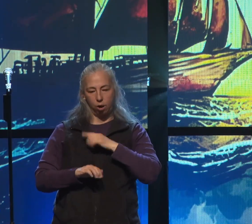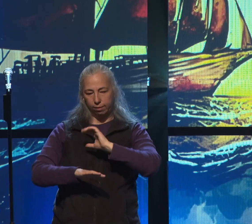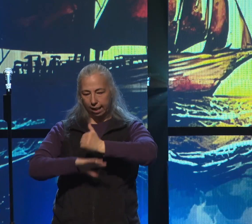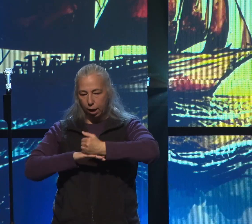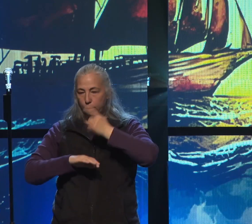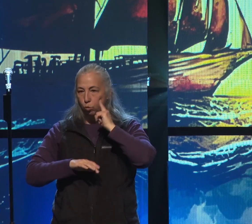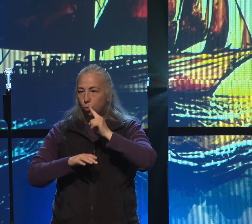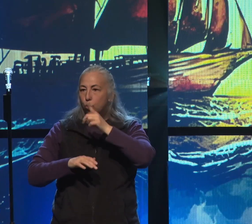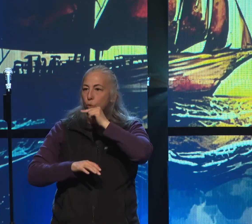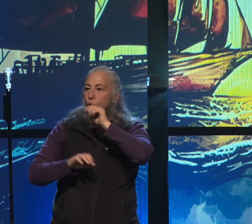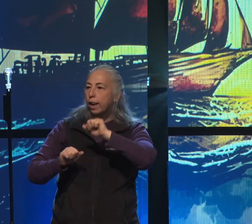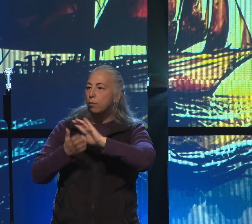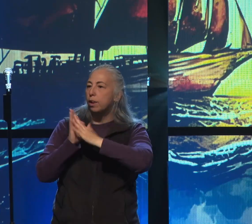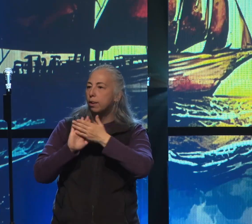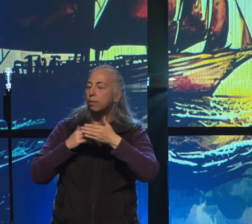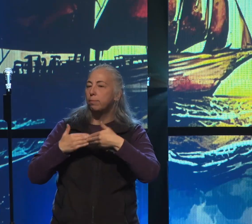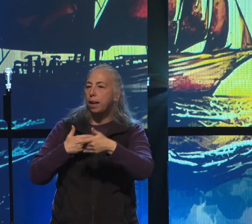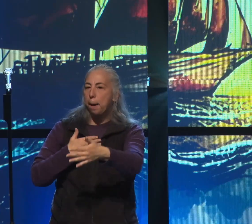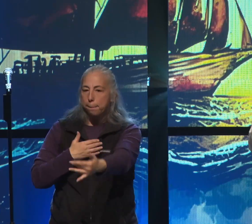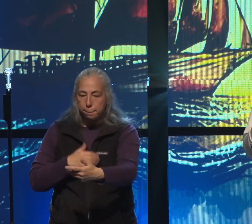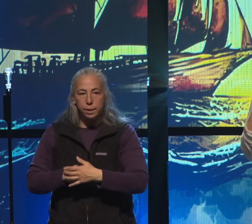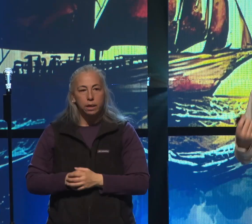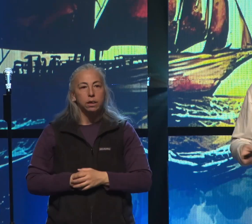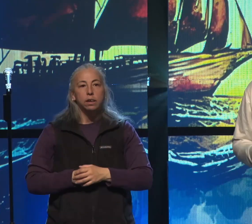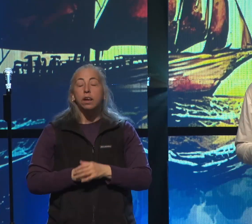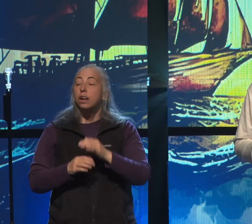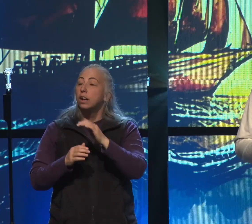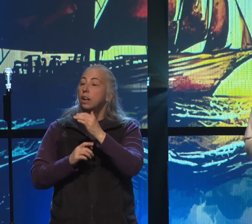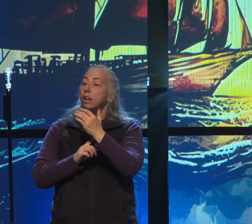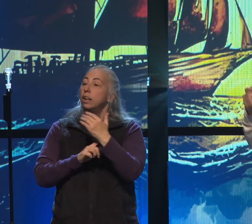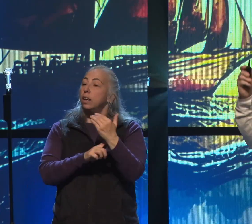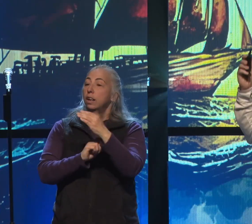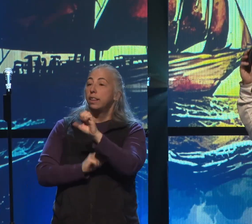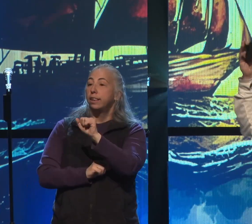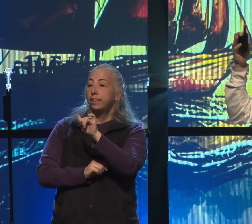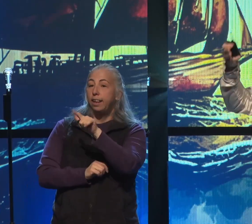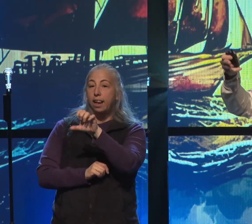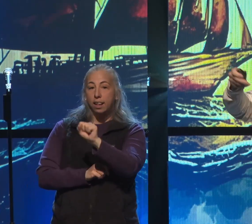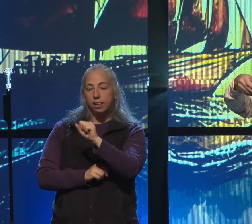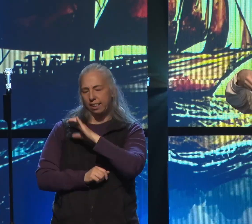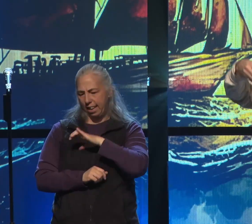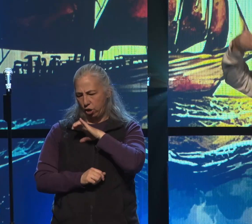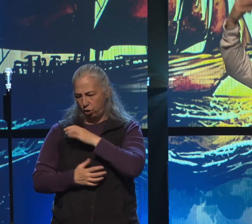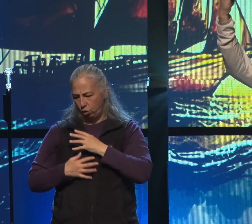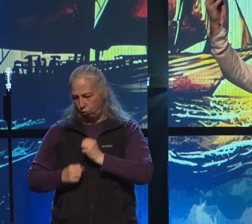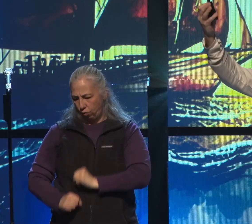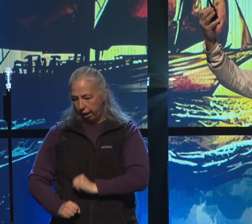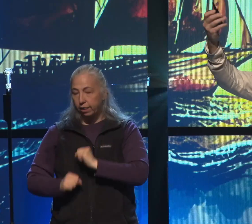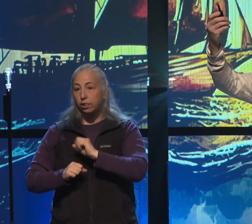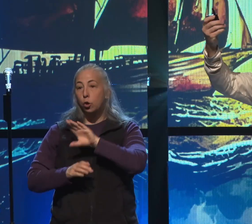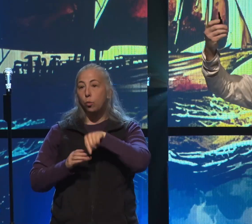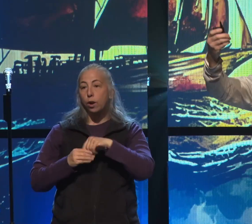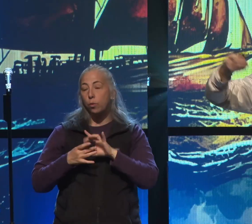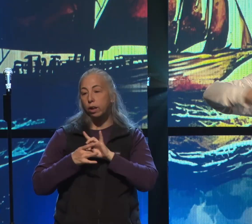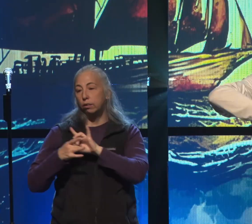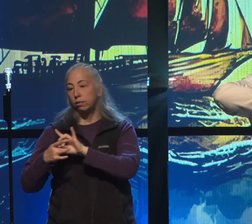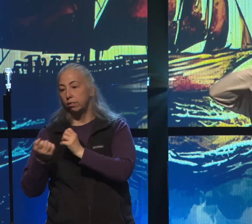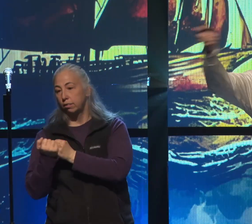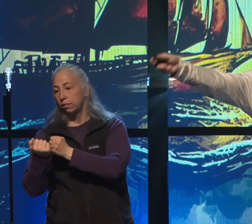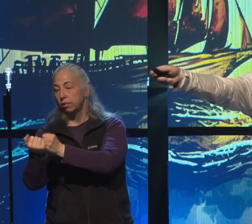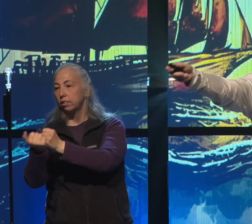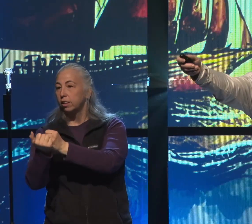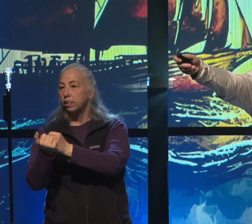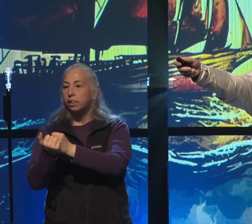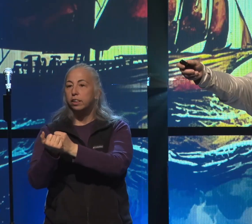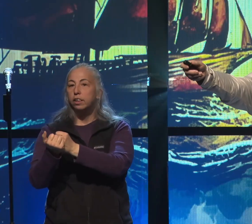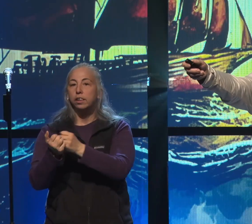to let those character strengths guide us and direct us. So the sails represent our character strengths that when we live into them, that increase our well-being, right? And then we